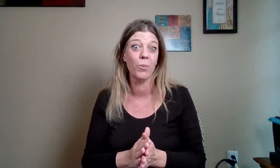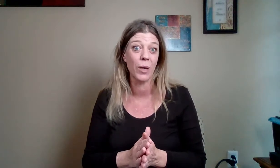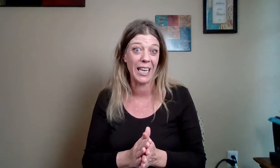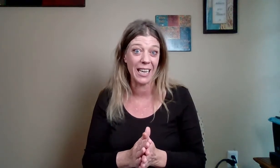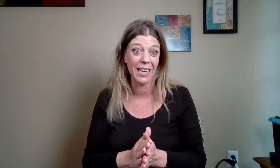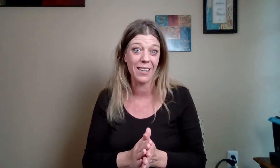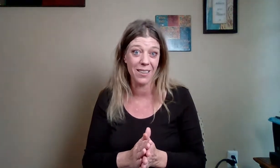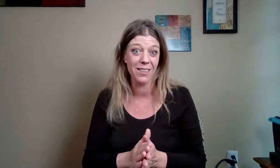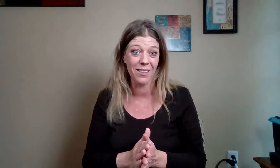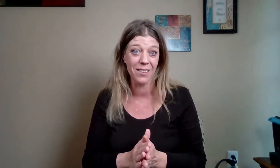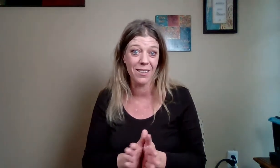booking?